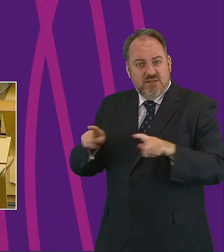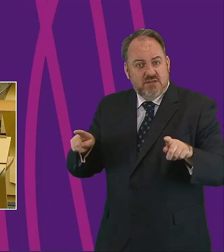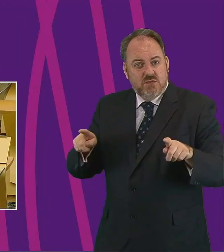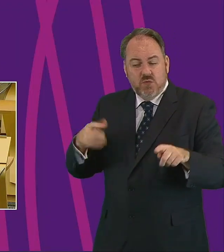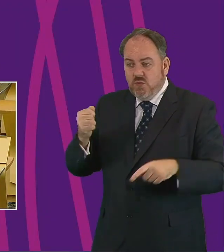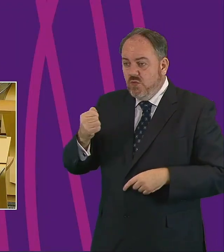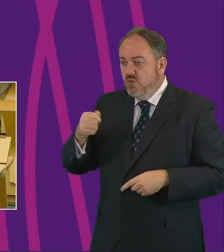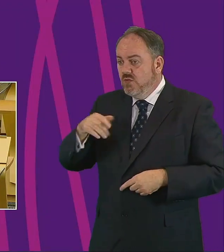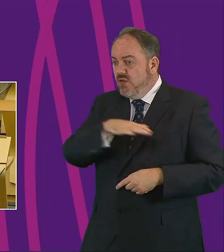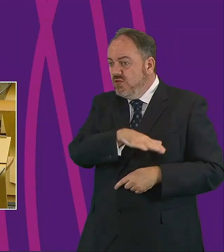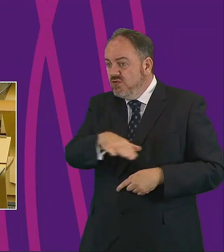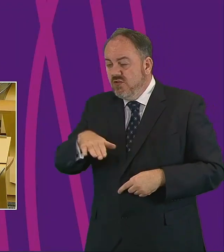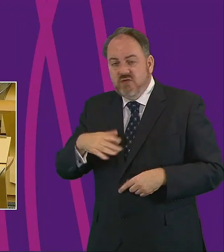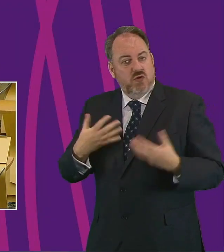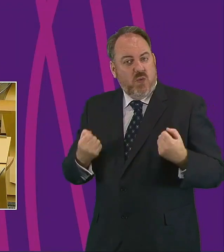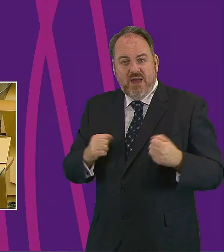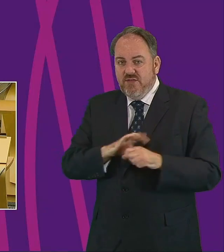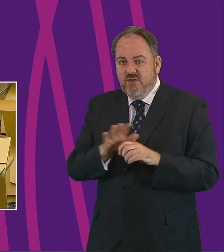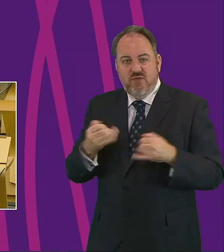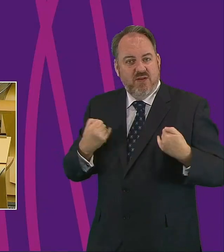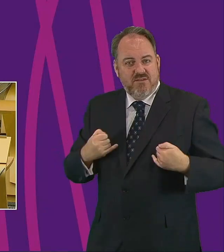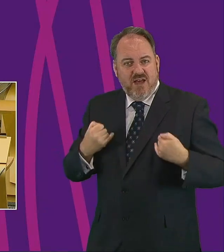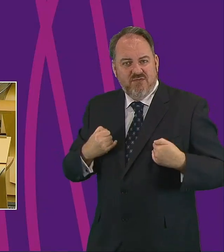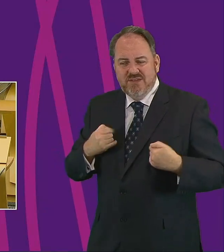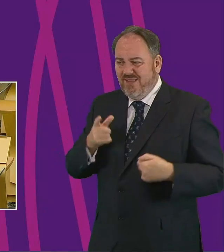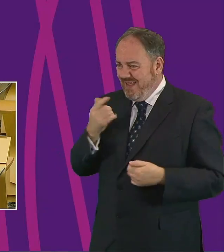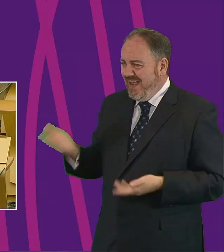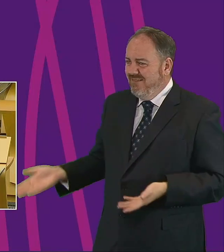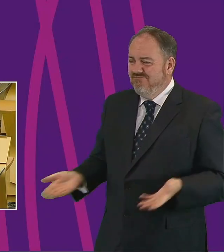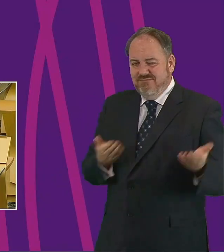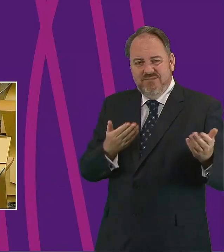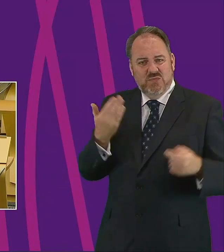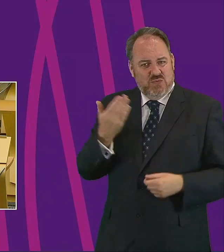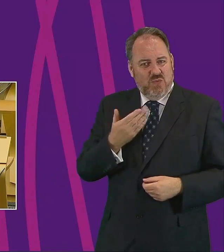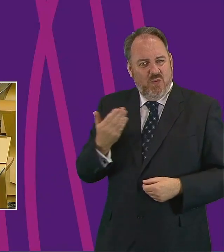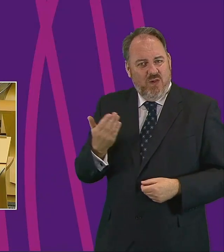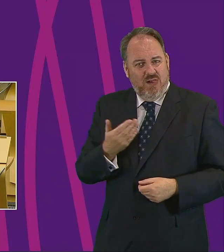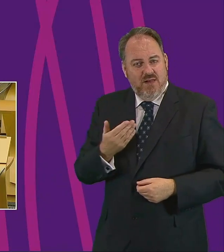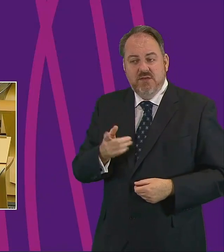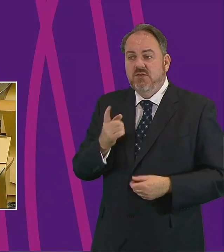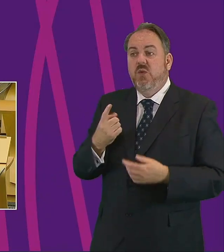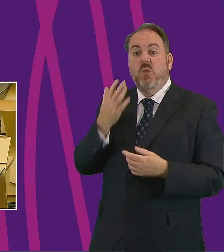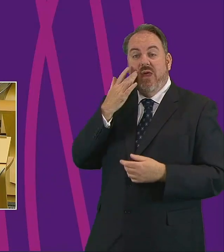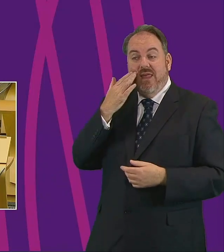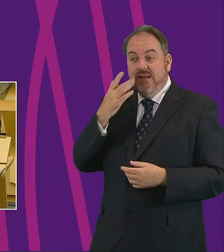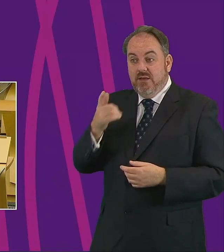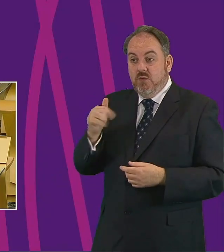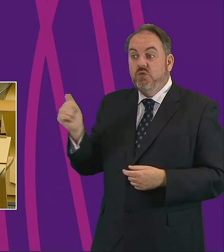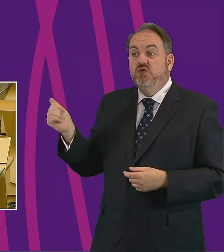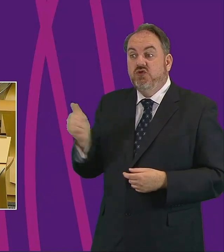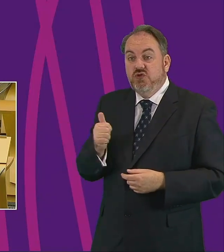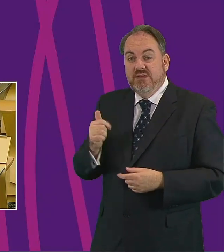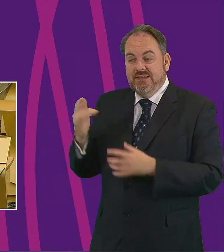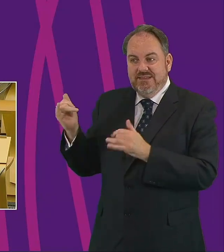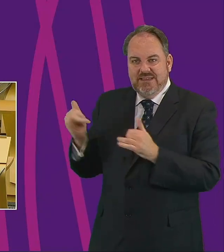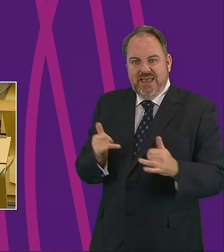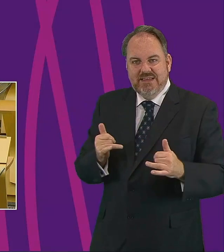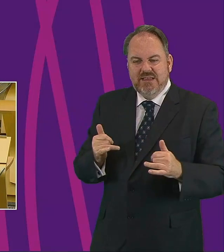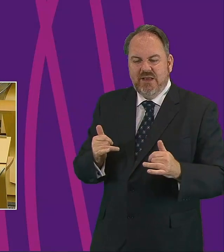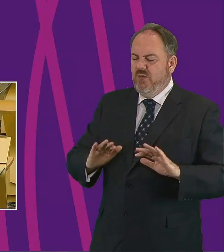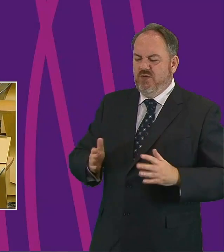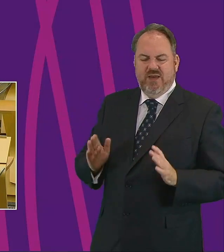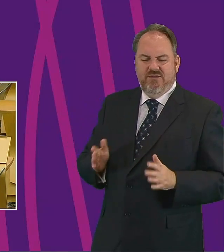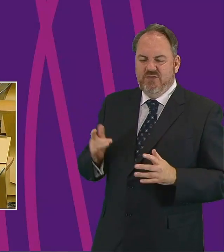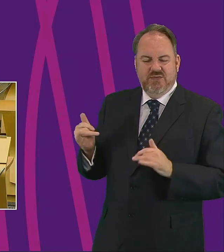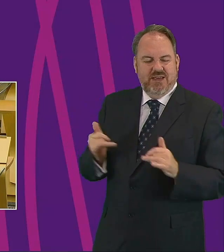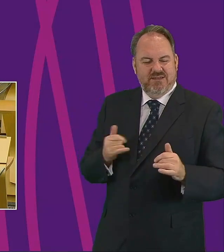it's important to be very clear, for all of us to be very clear what the symptoms are where we do advise a test, and where other symptoms